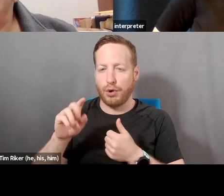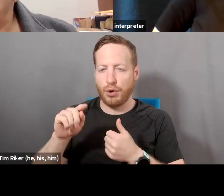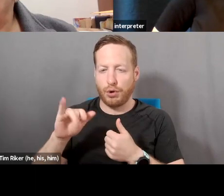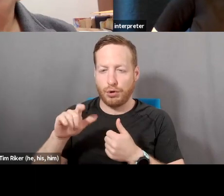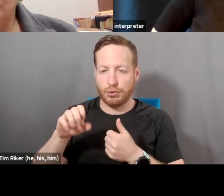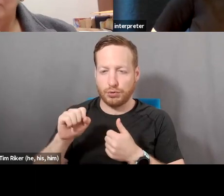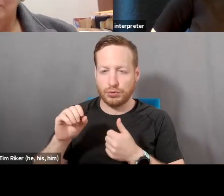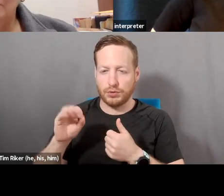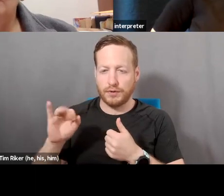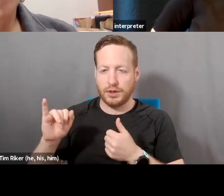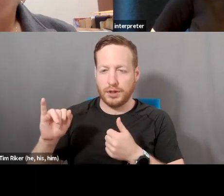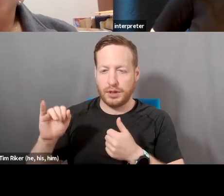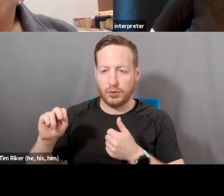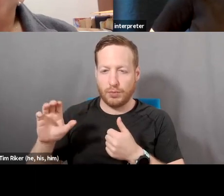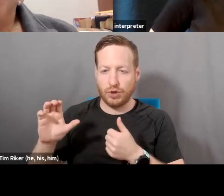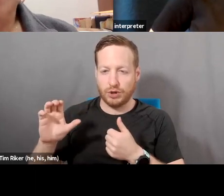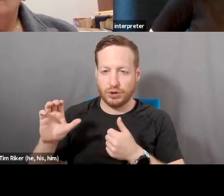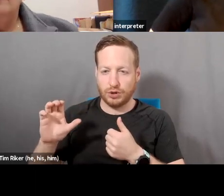develop,